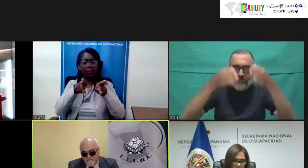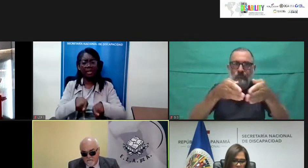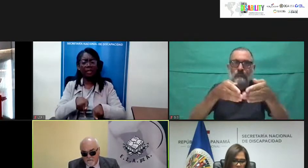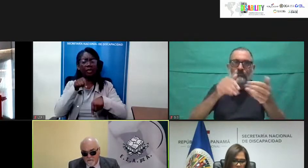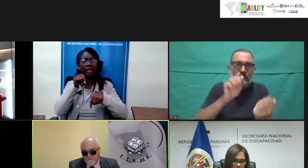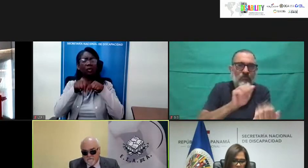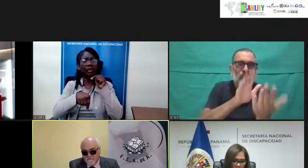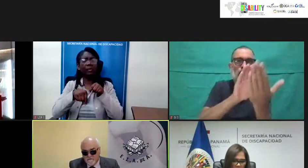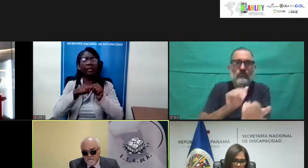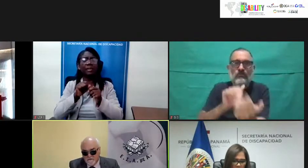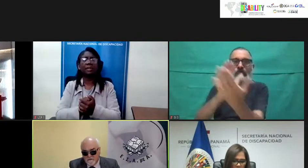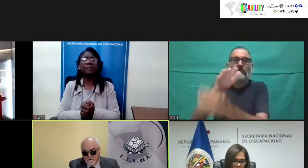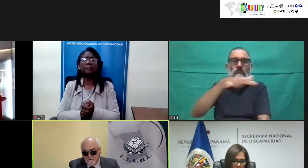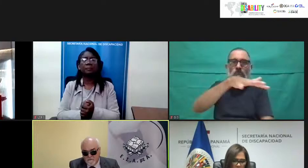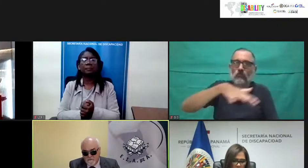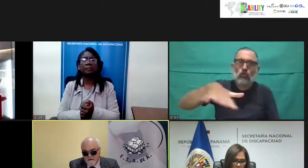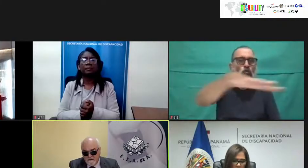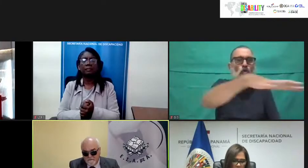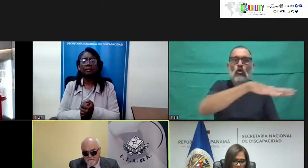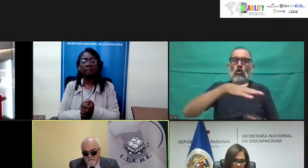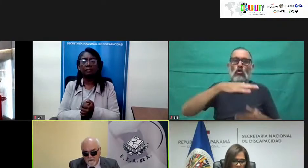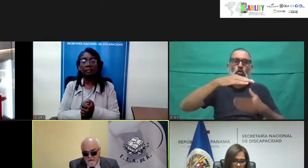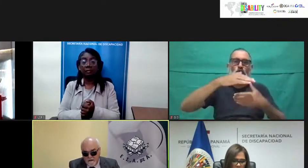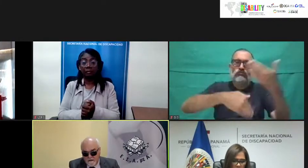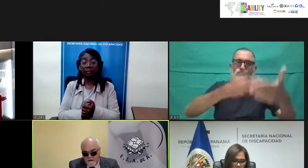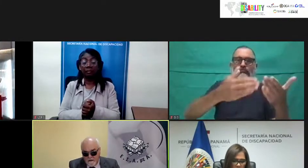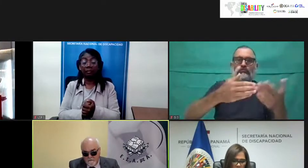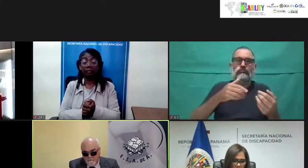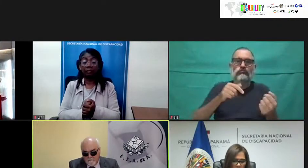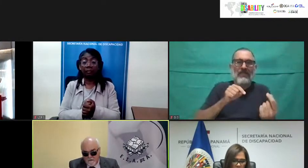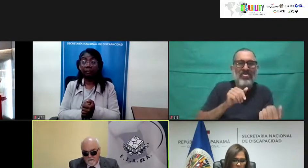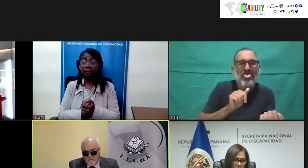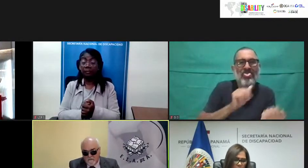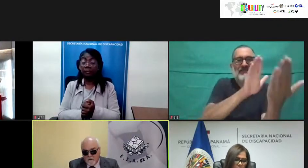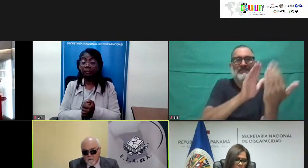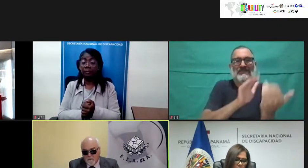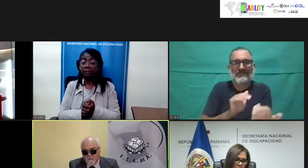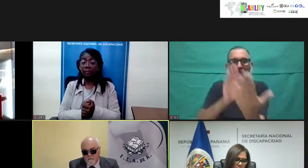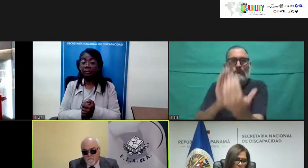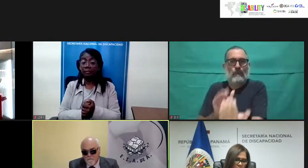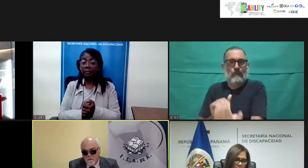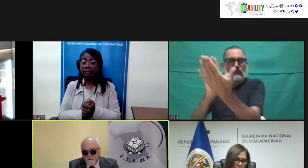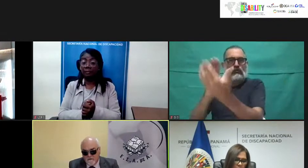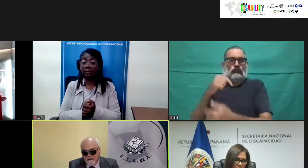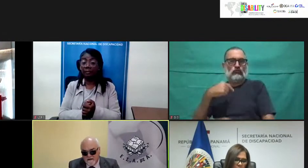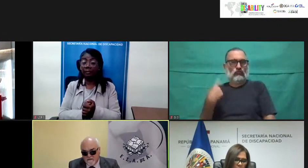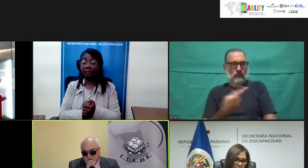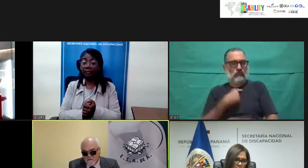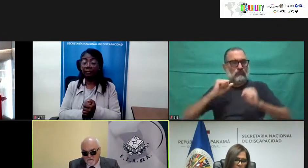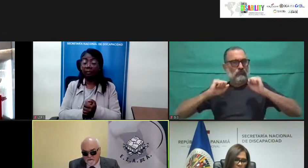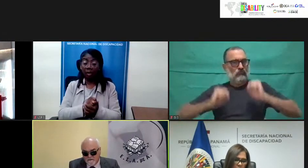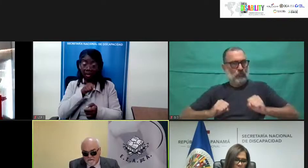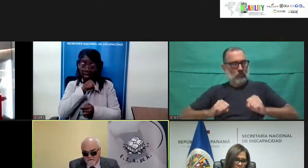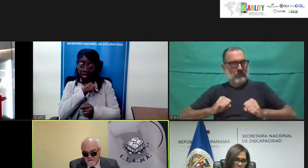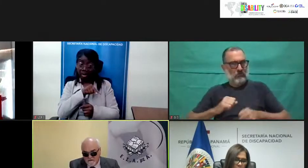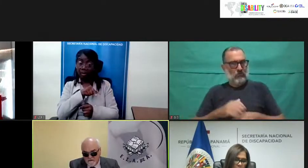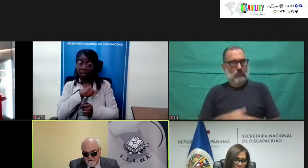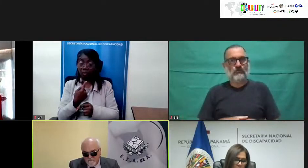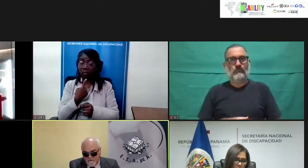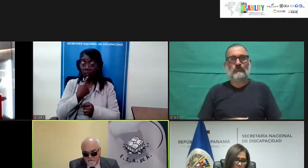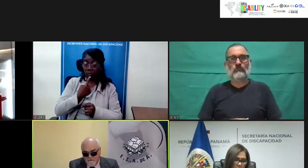have proved to be those most excluded